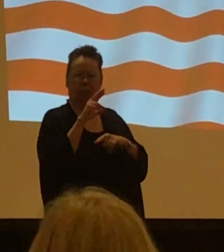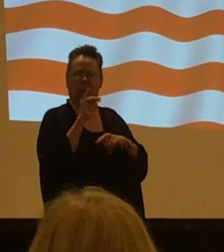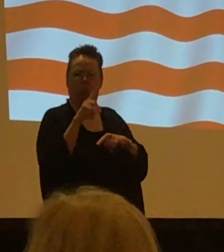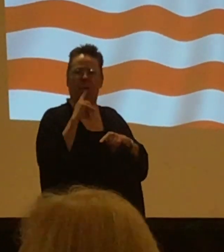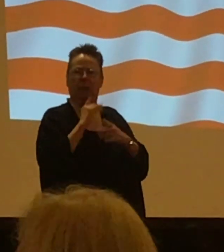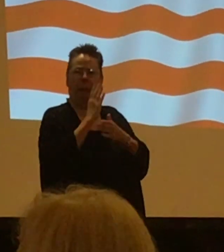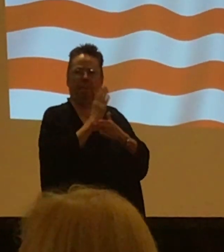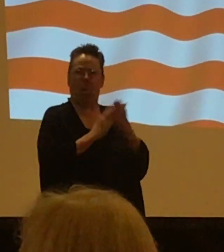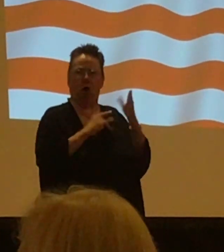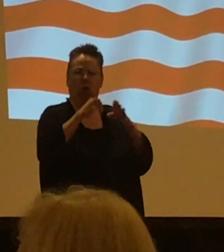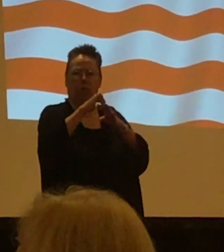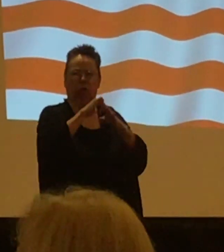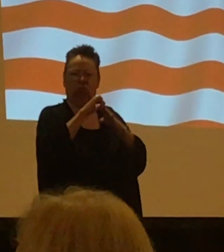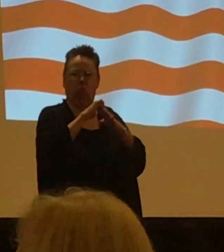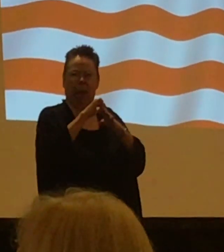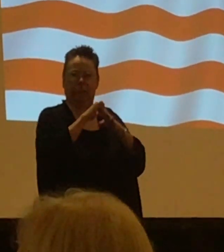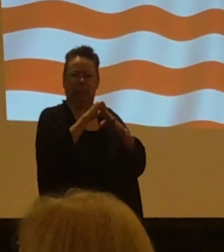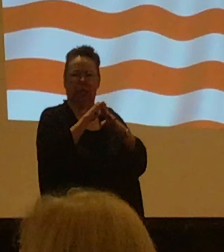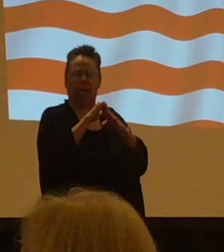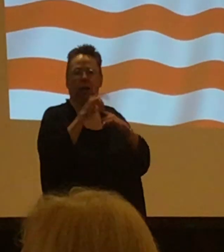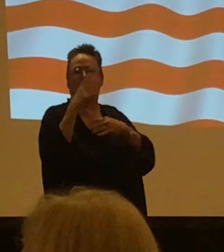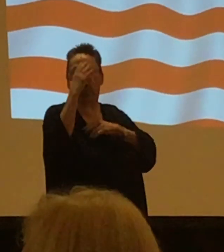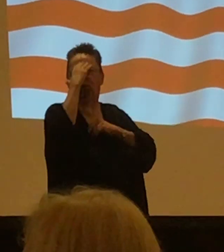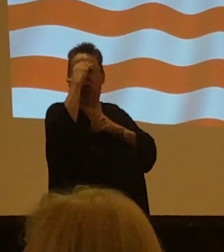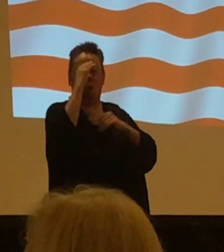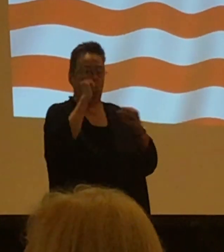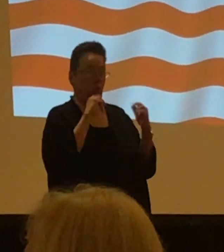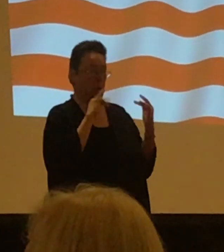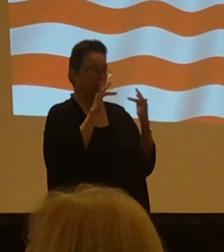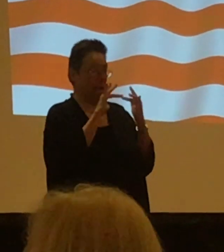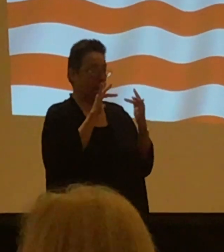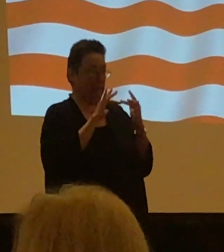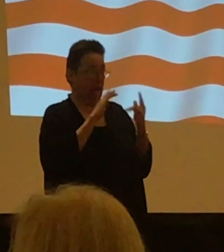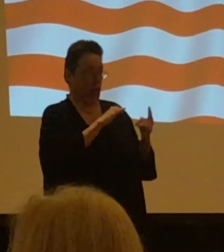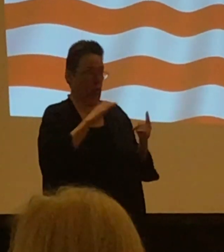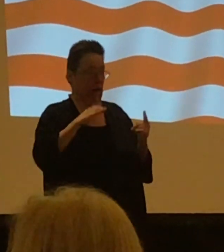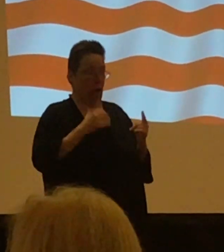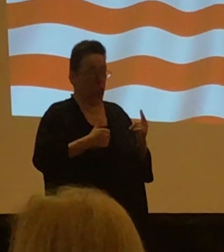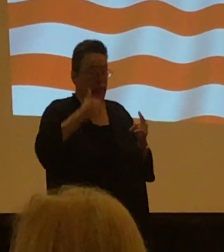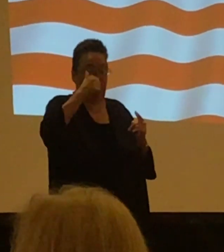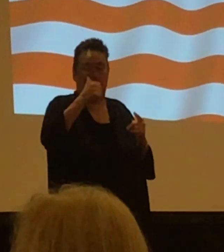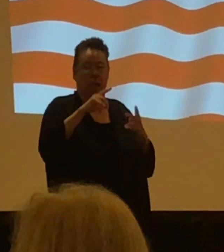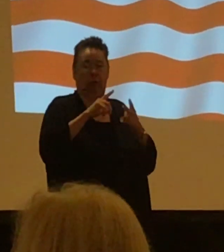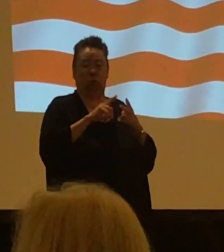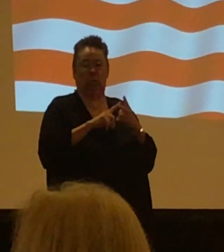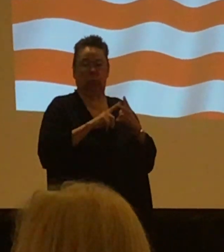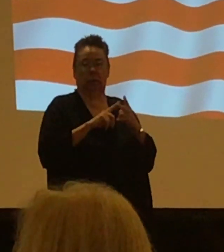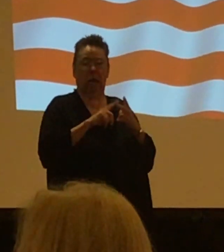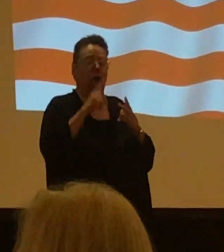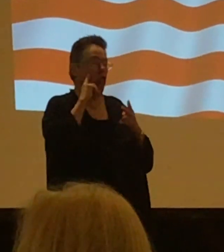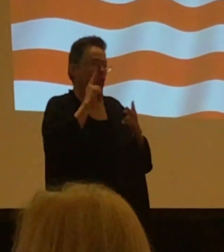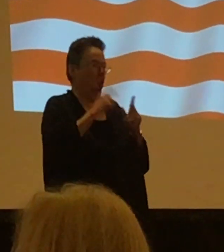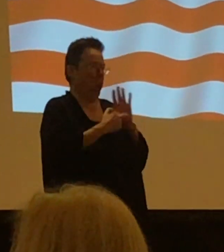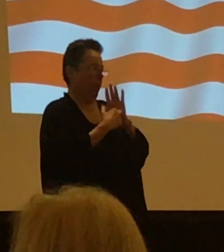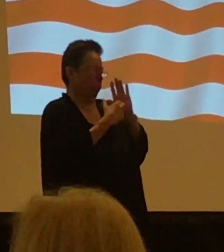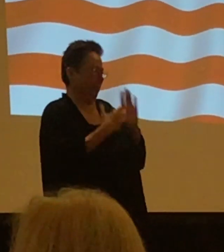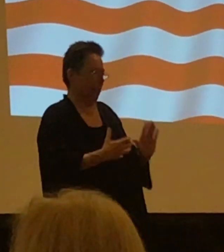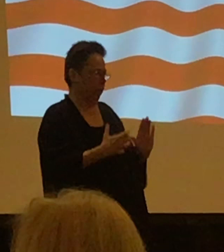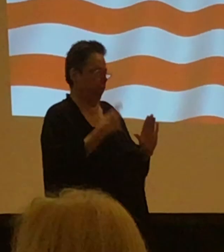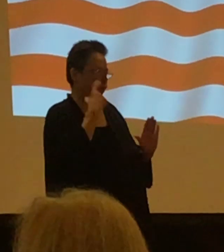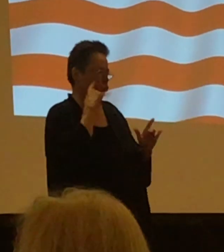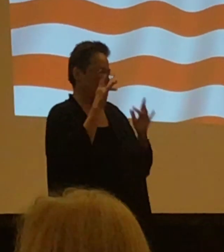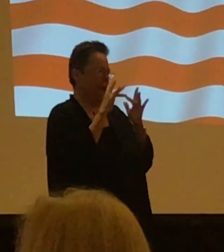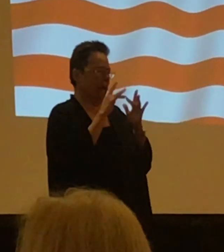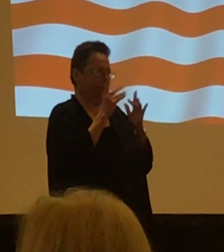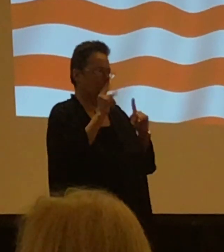of that training, you learn that you can contact your congressman, your local law enforcement, I mean,